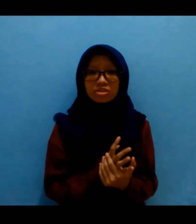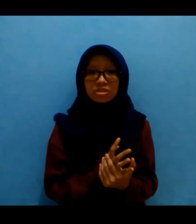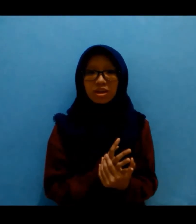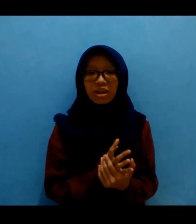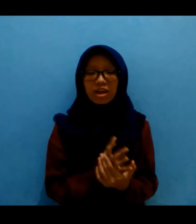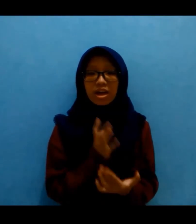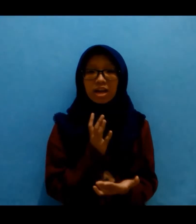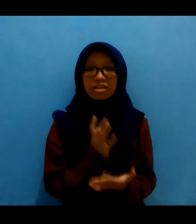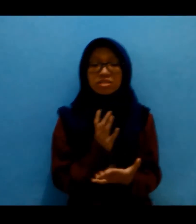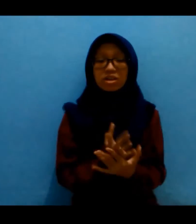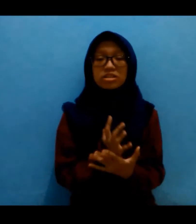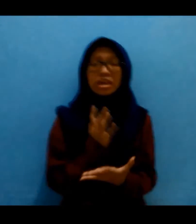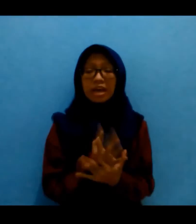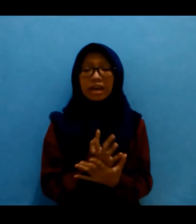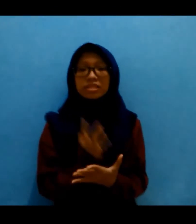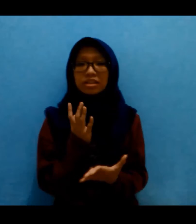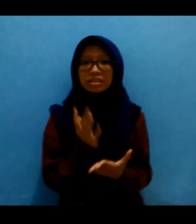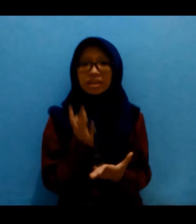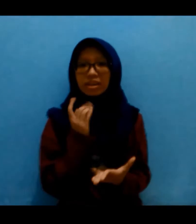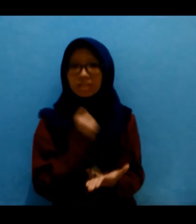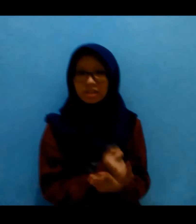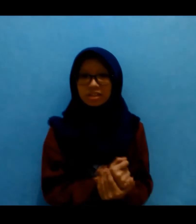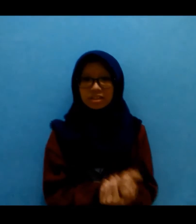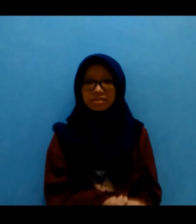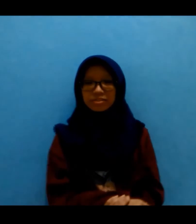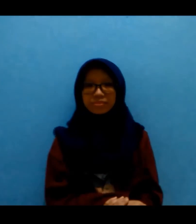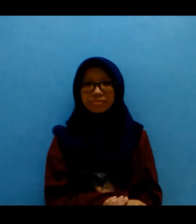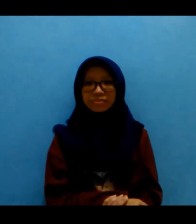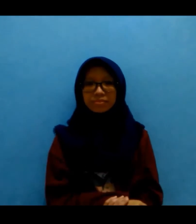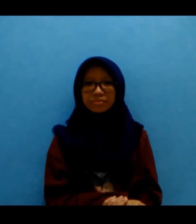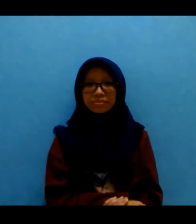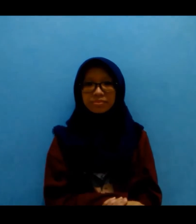source, and the content on it.